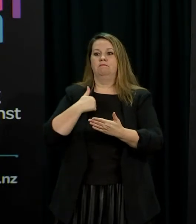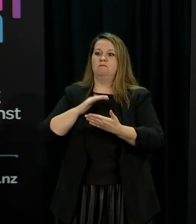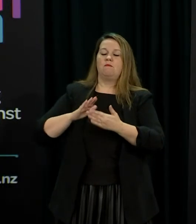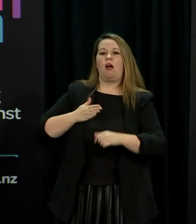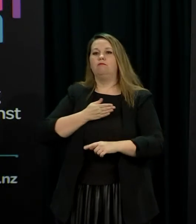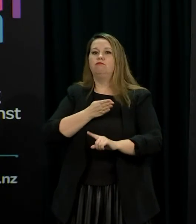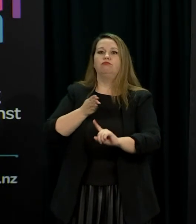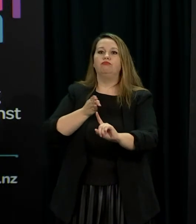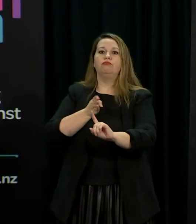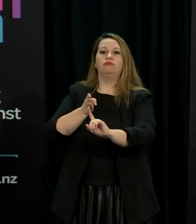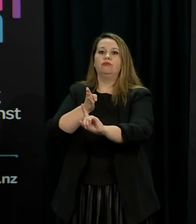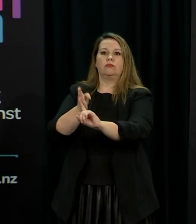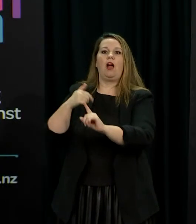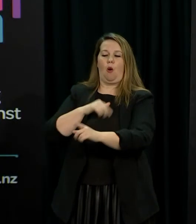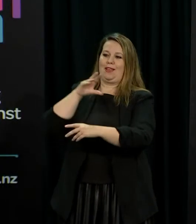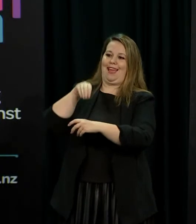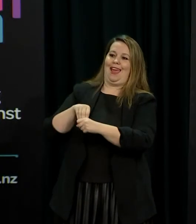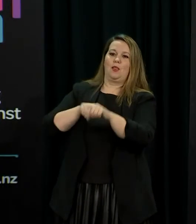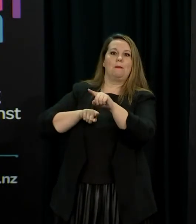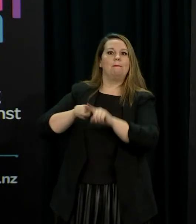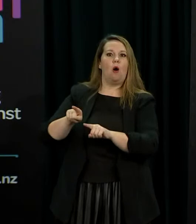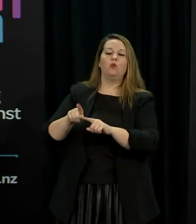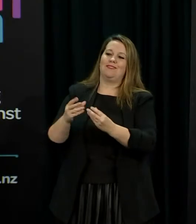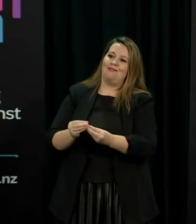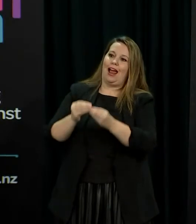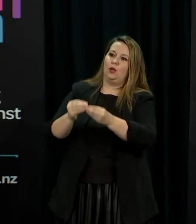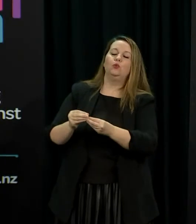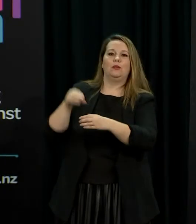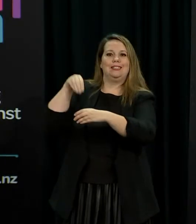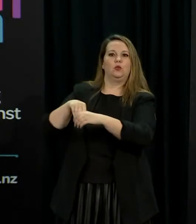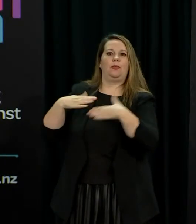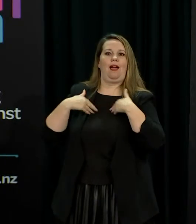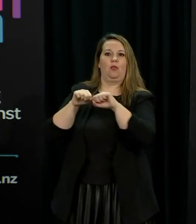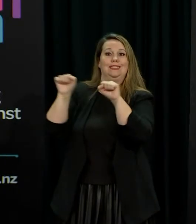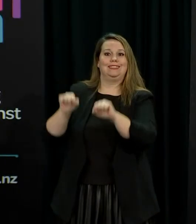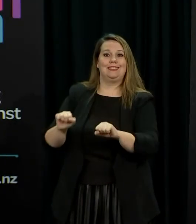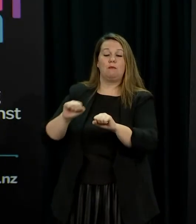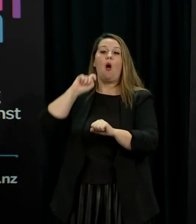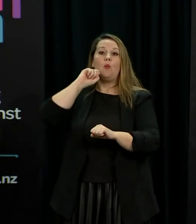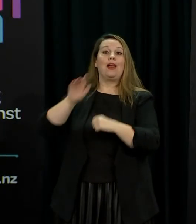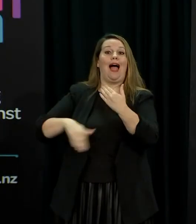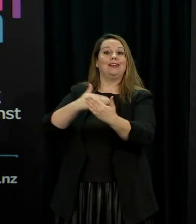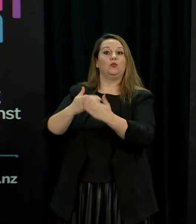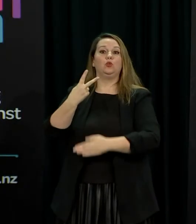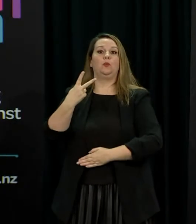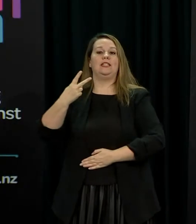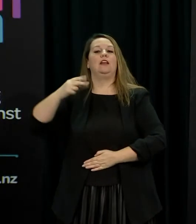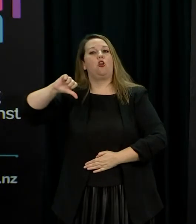was adding the most value to the system, and I will continue to do that up until the 29th of July.